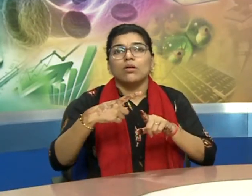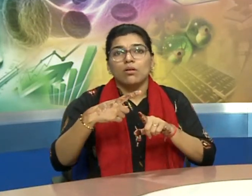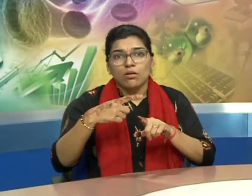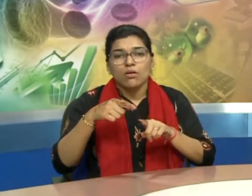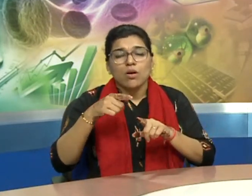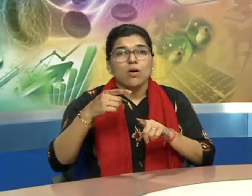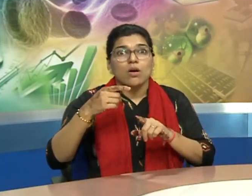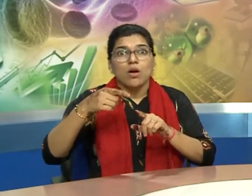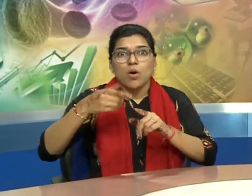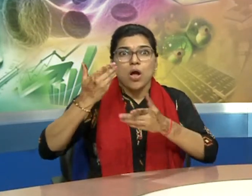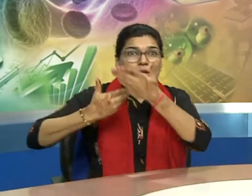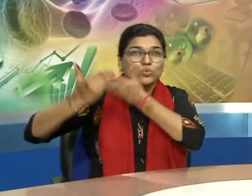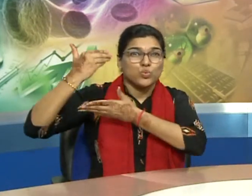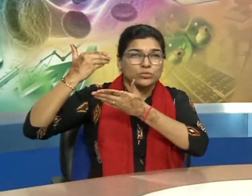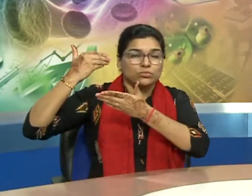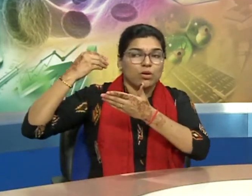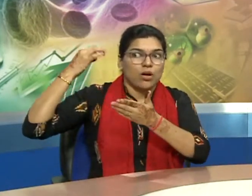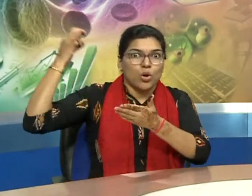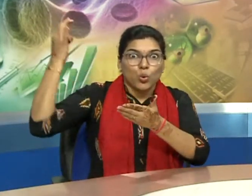teaching and learning.